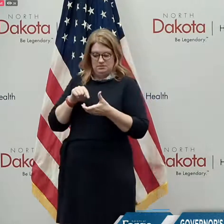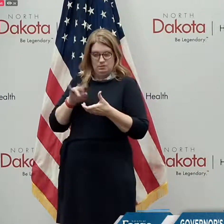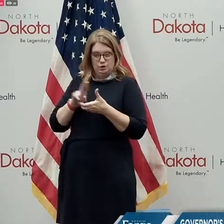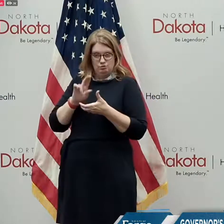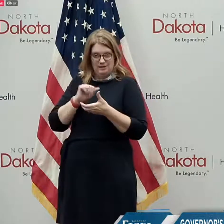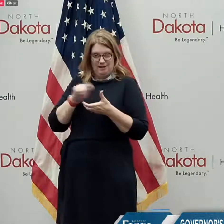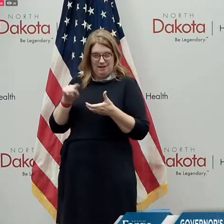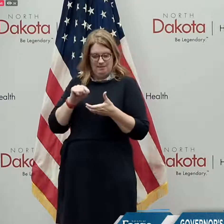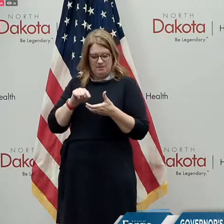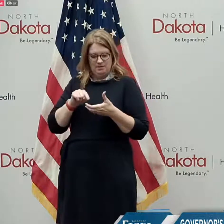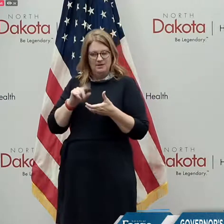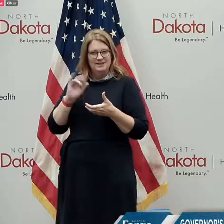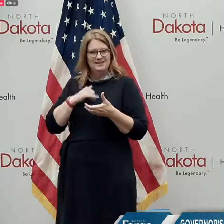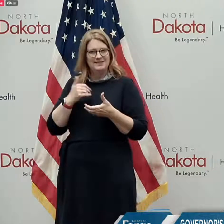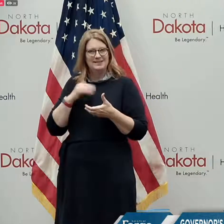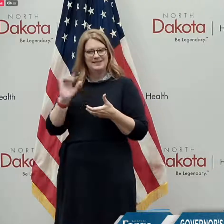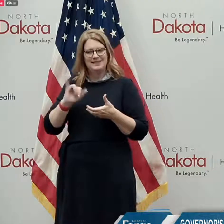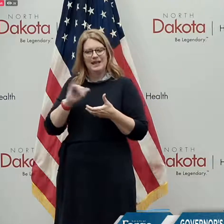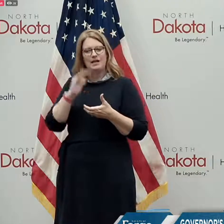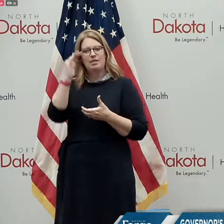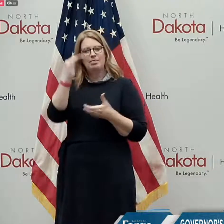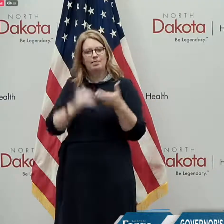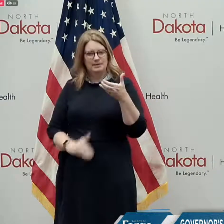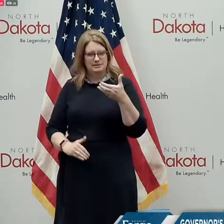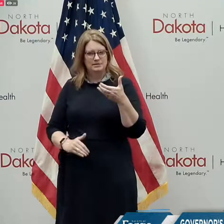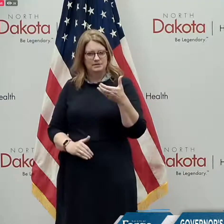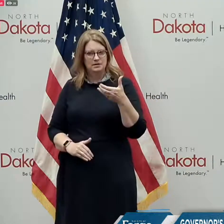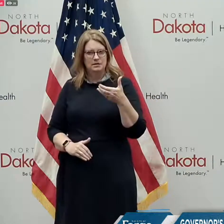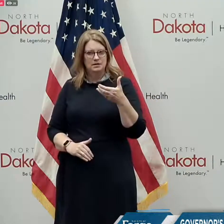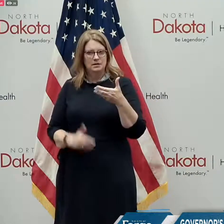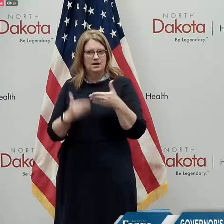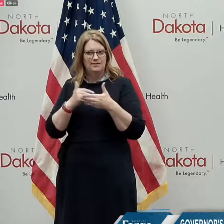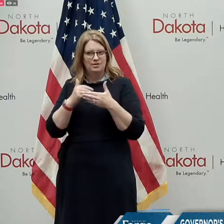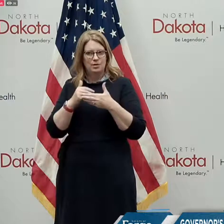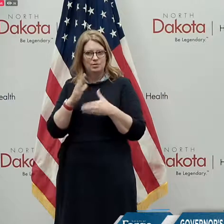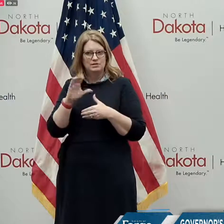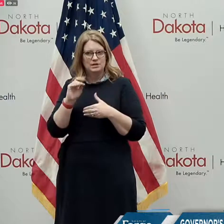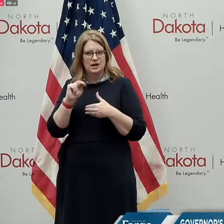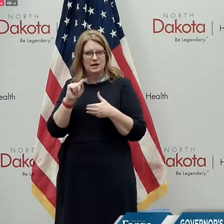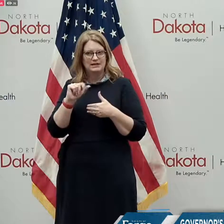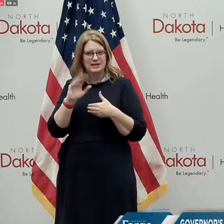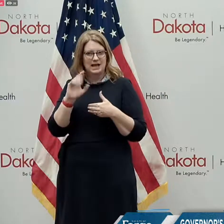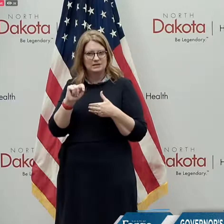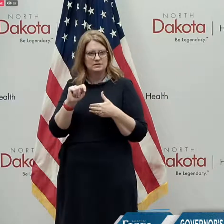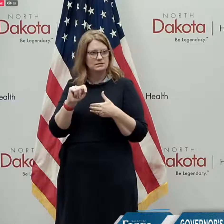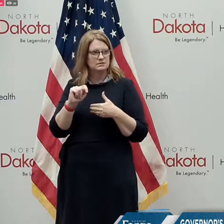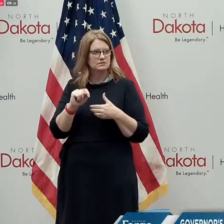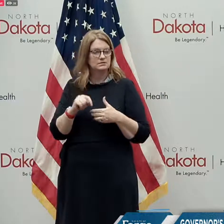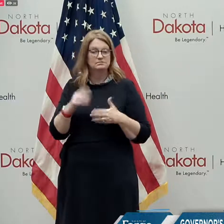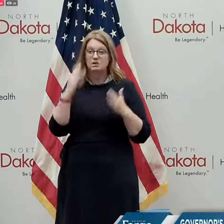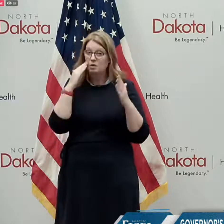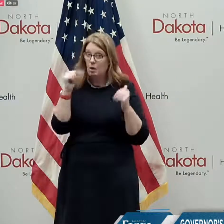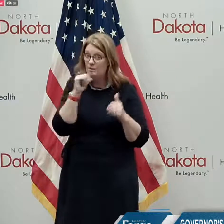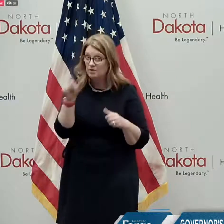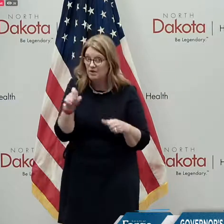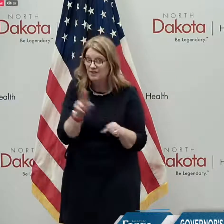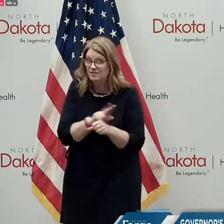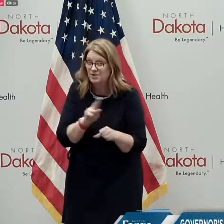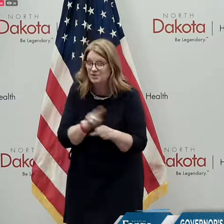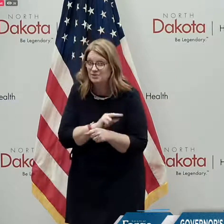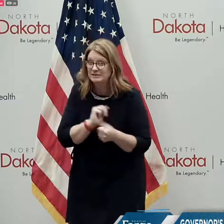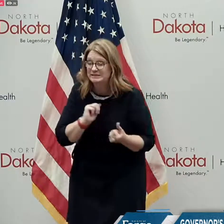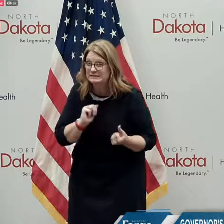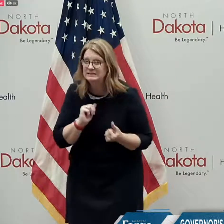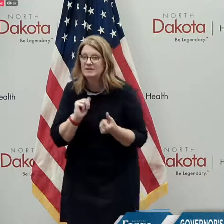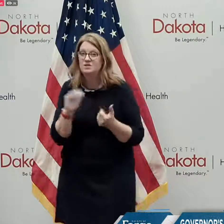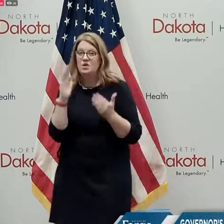app is like a digital list of close contacts. Hope you never have to use them. Hope you never have